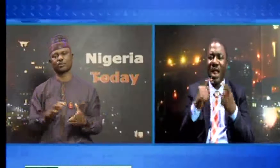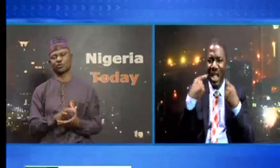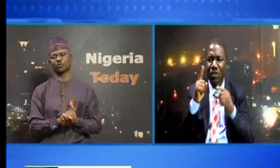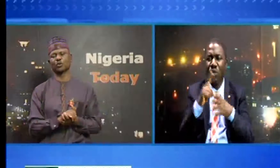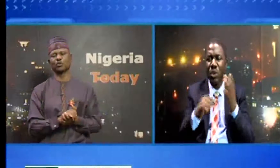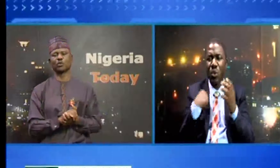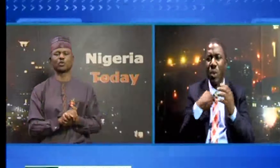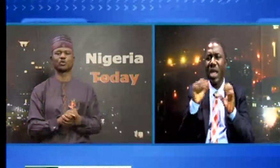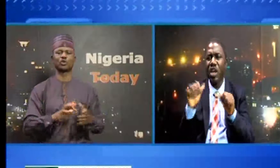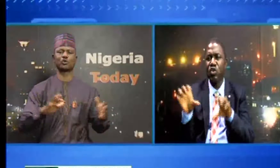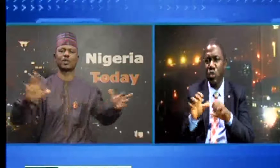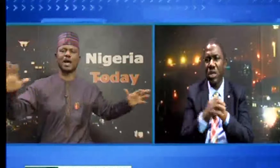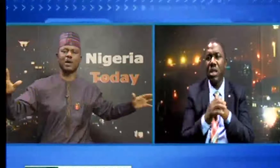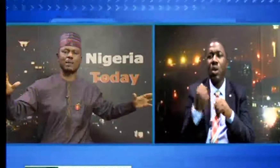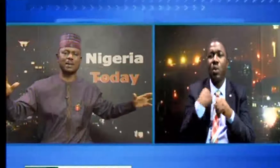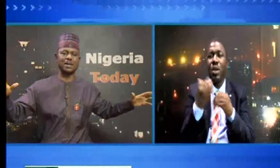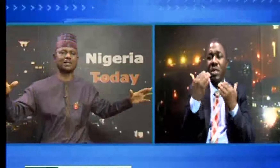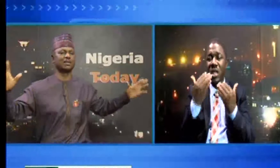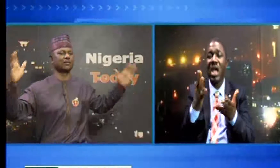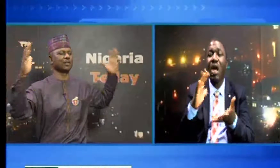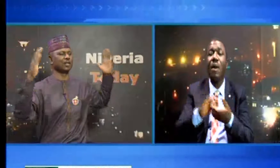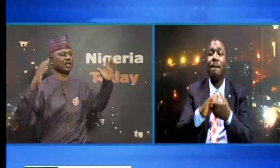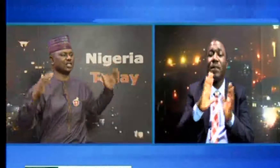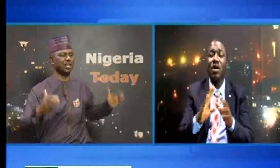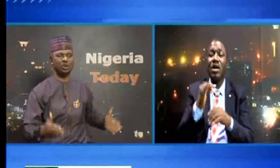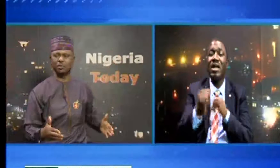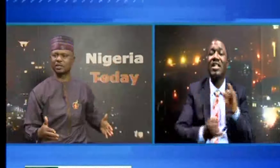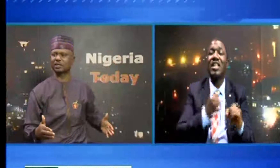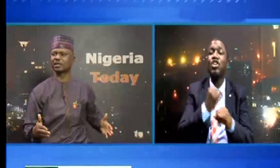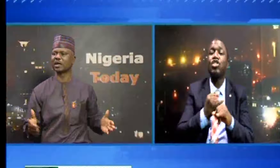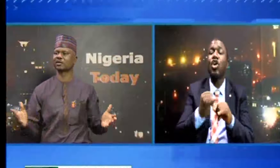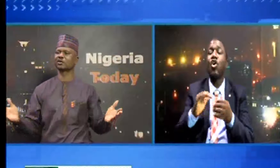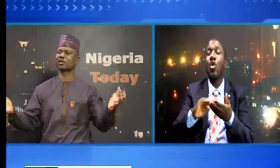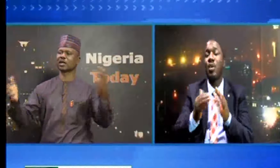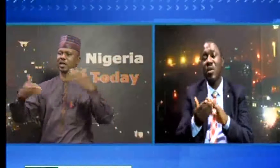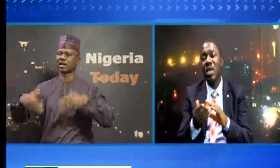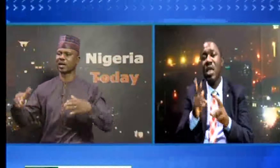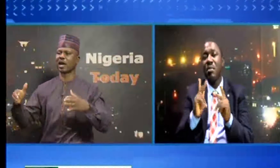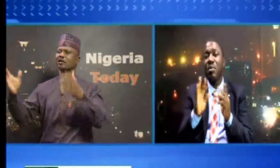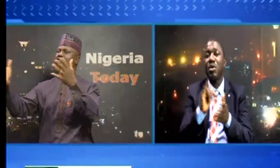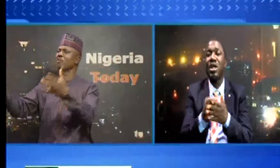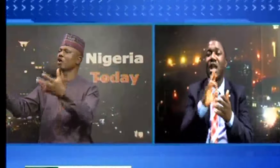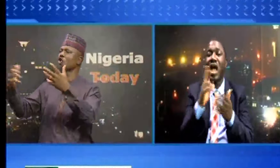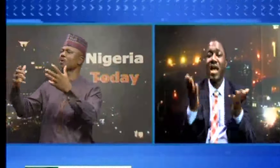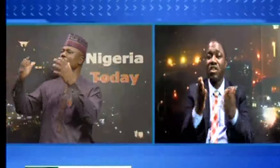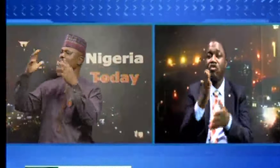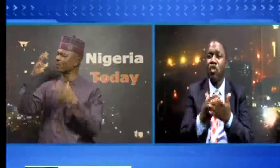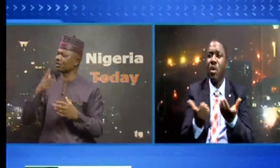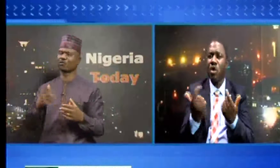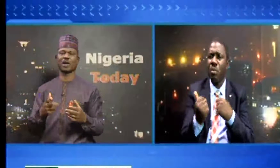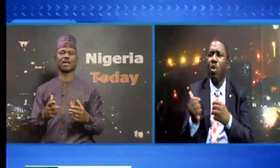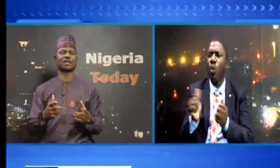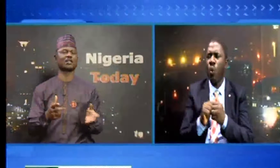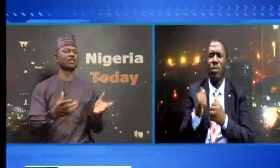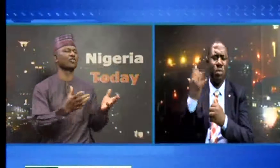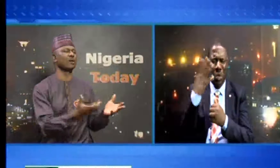be able to do. We will continue to thank our partners from the international community and those that are here. Some are coming with